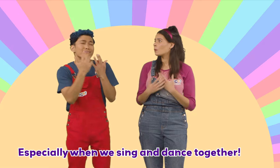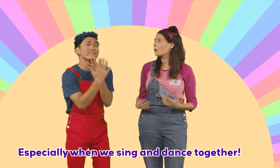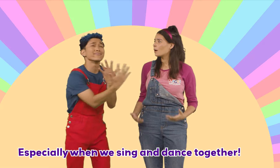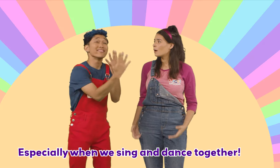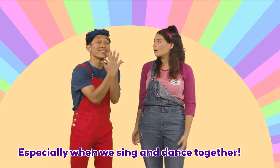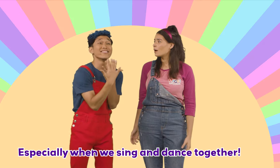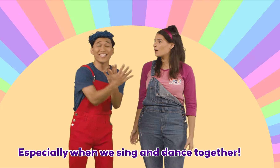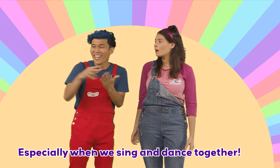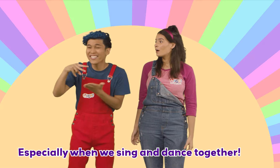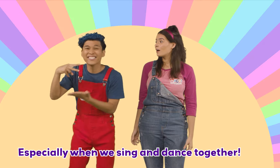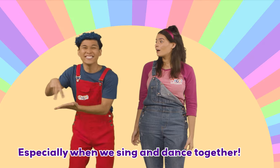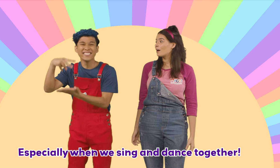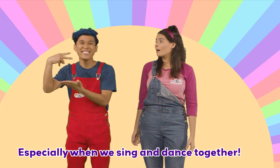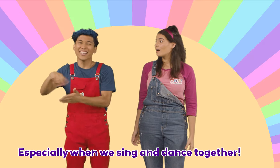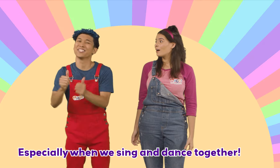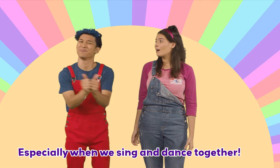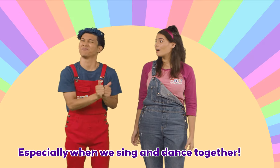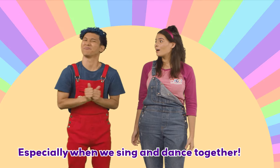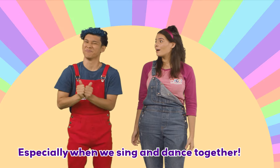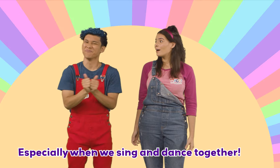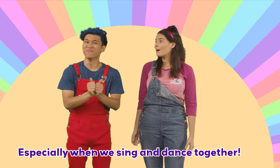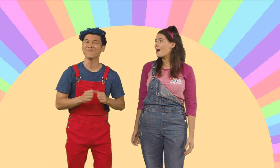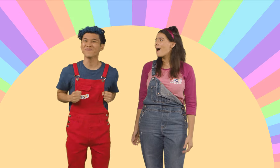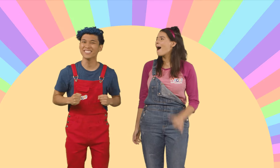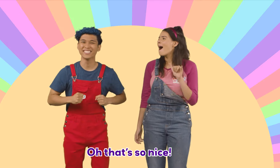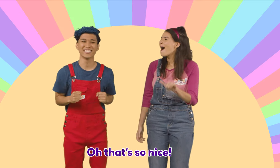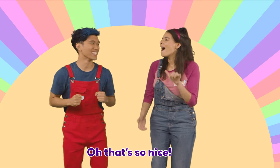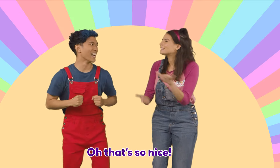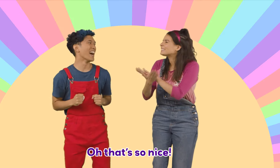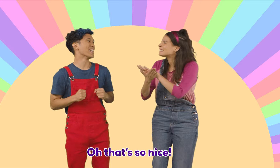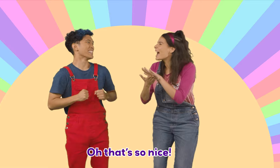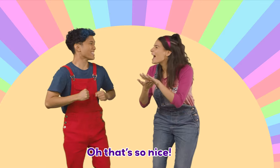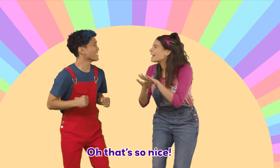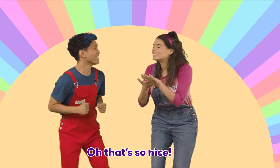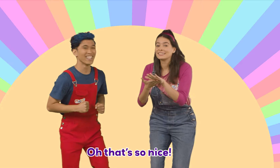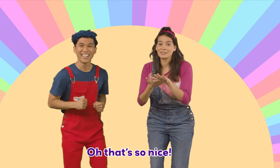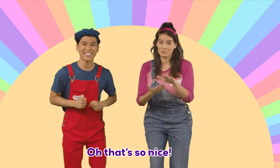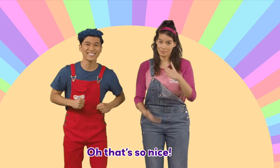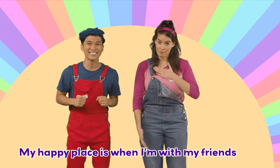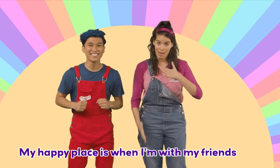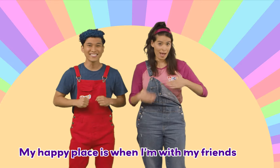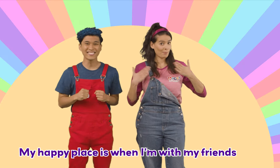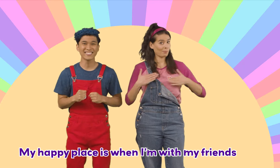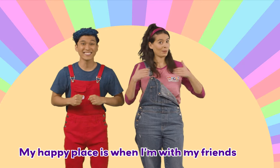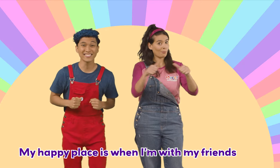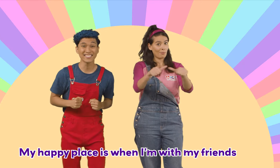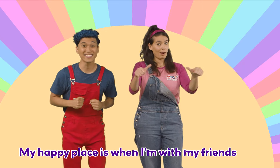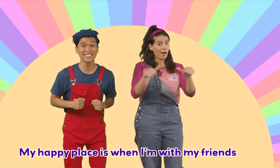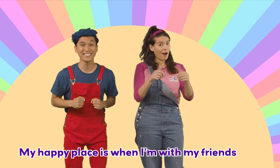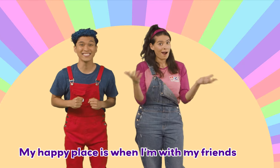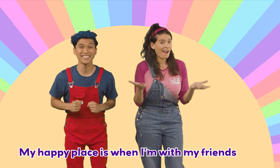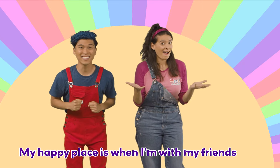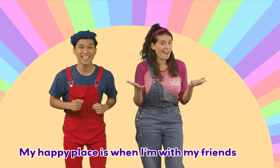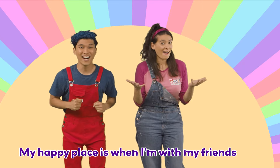Especially when we sing and dance together. Oh, that's so nice. My happy